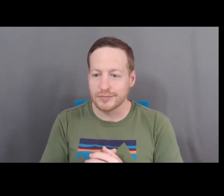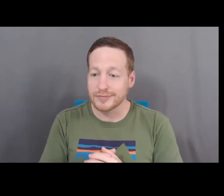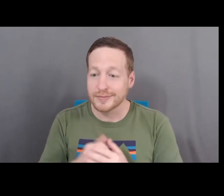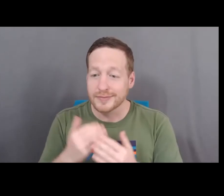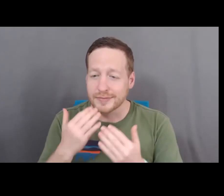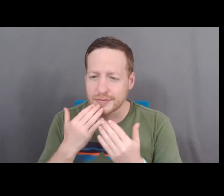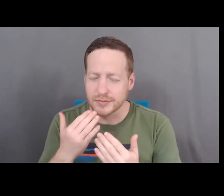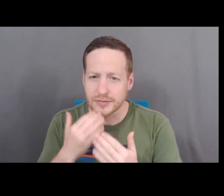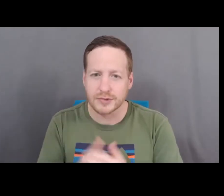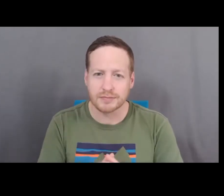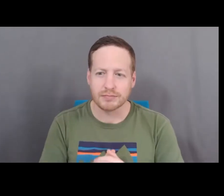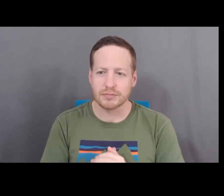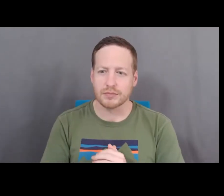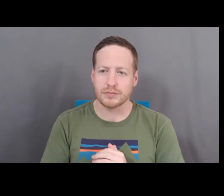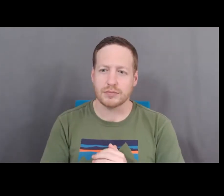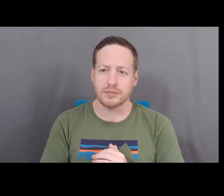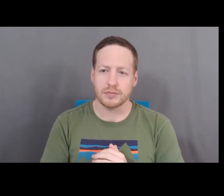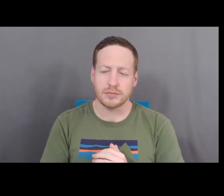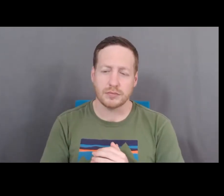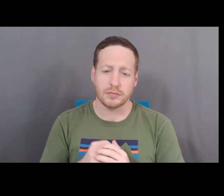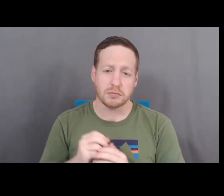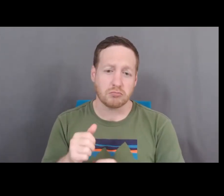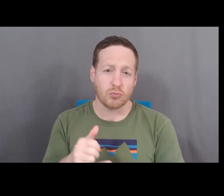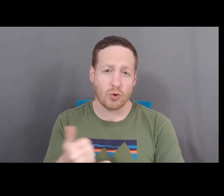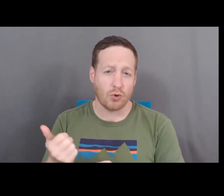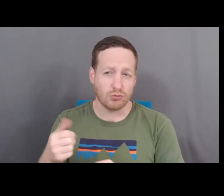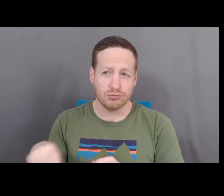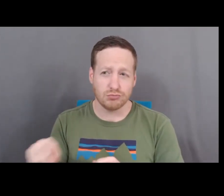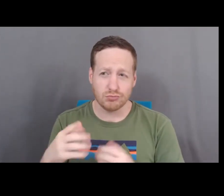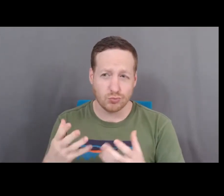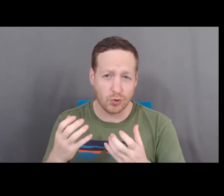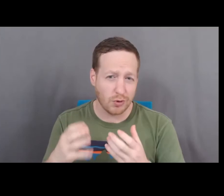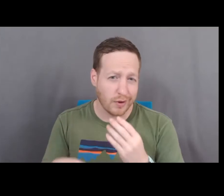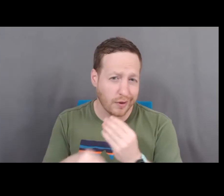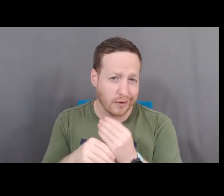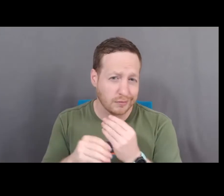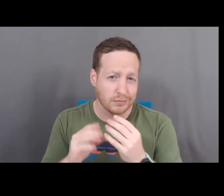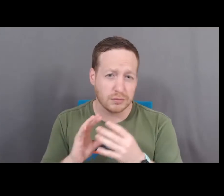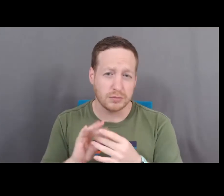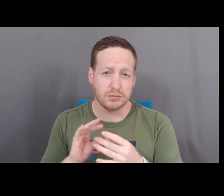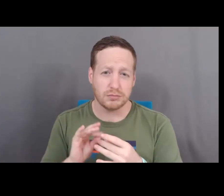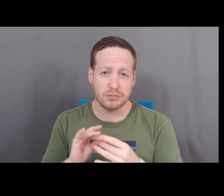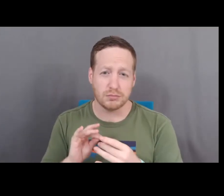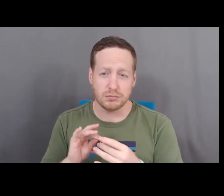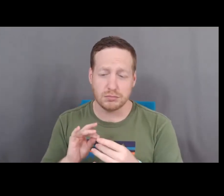And that again was quoted from Bumi. So I want to just say thank you, Bumi, for sharing that in the chat. Others want to add